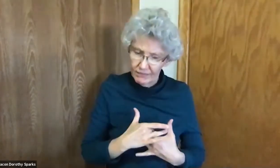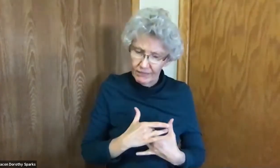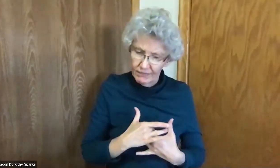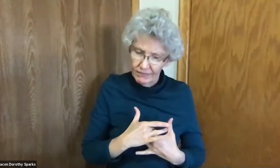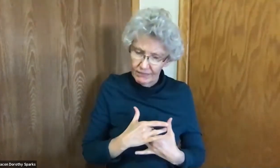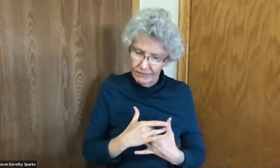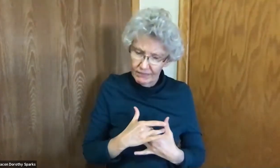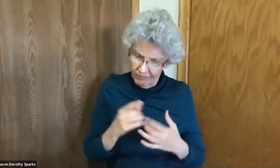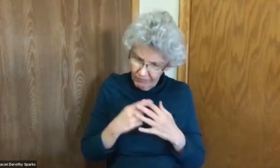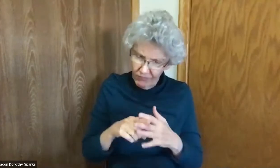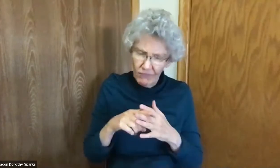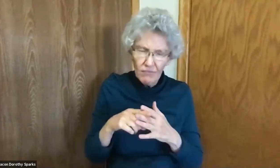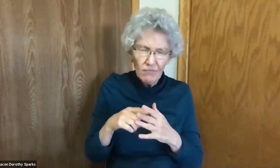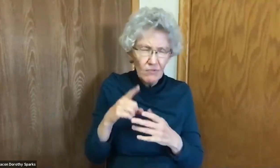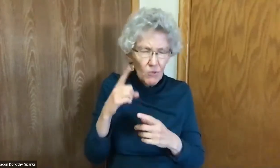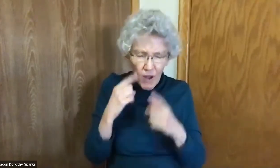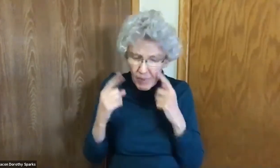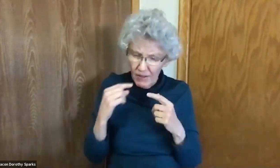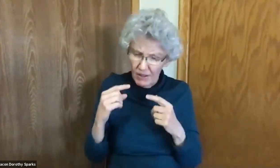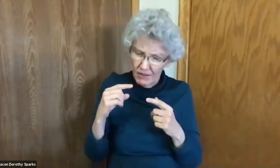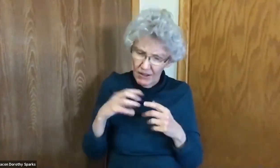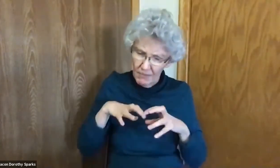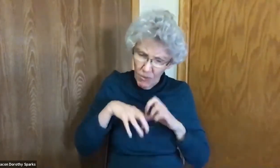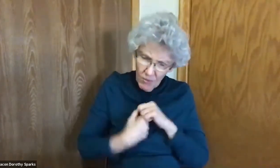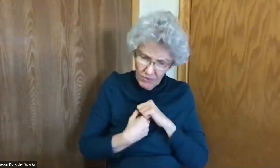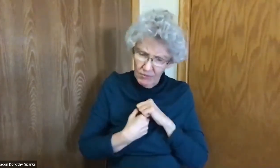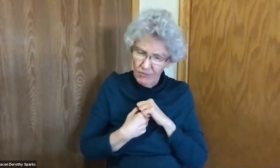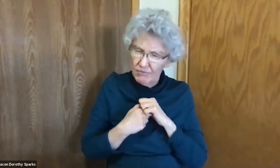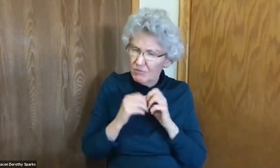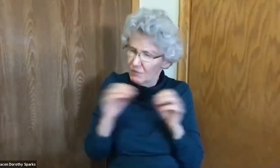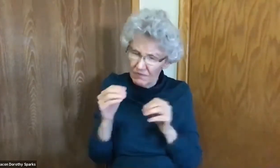return to me with all your hearts,